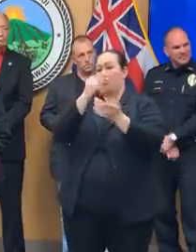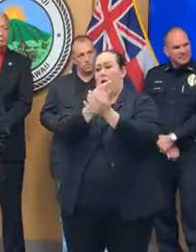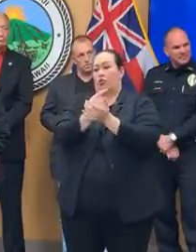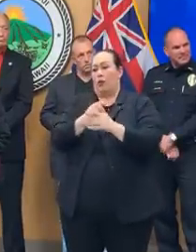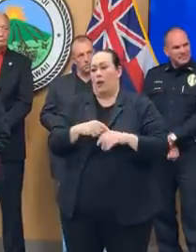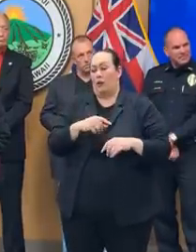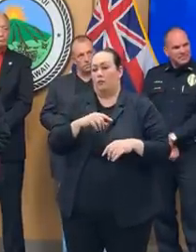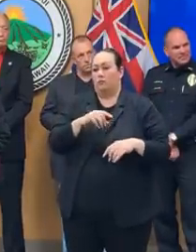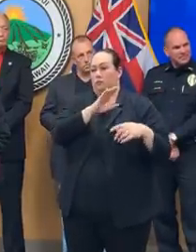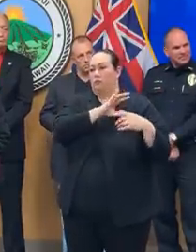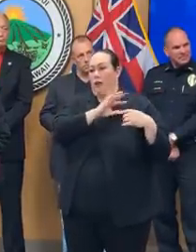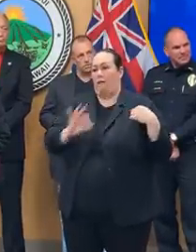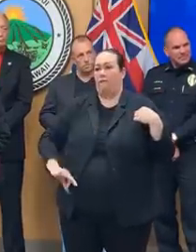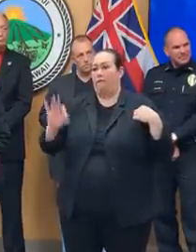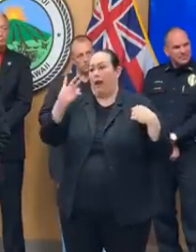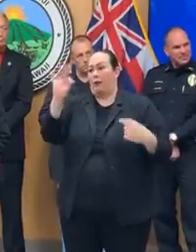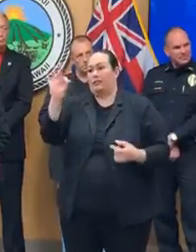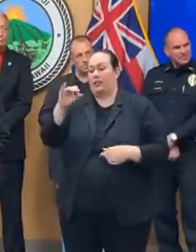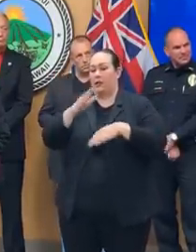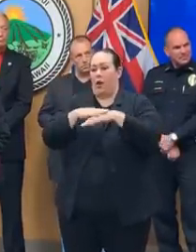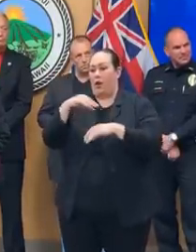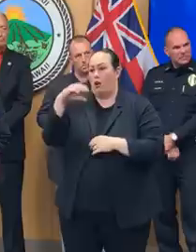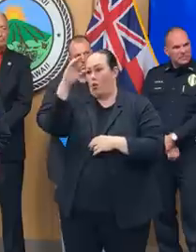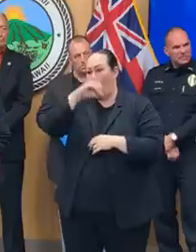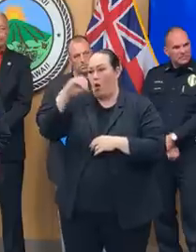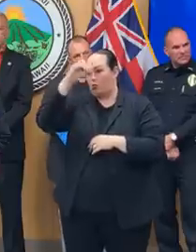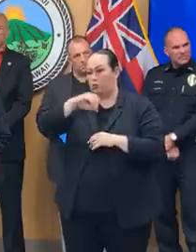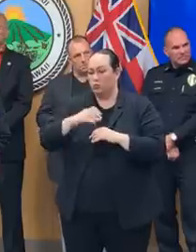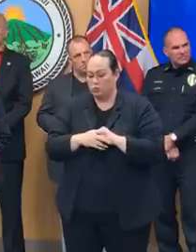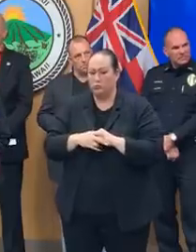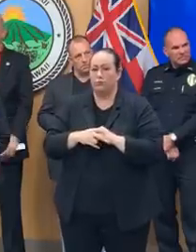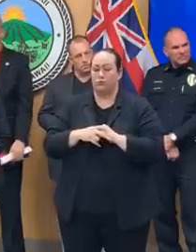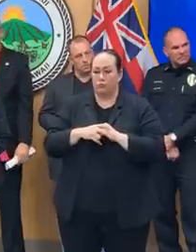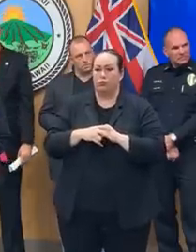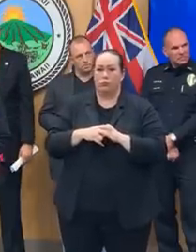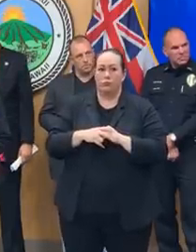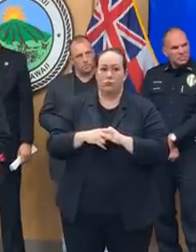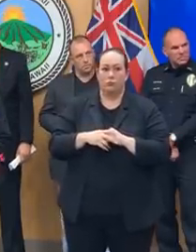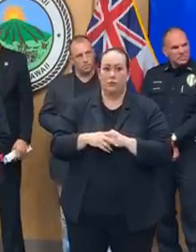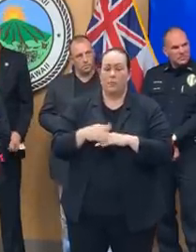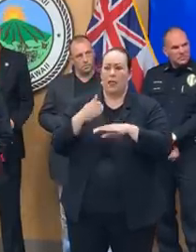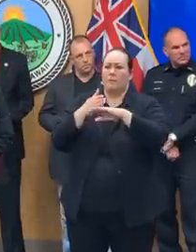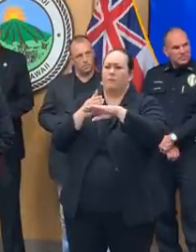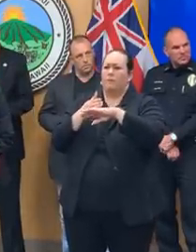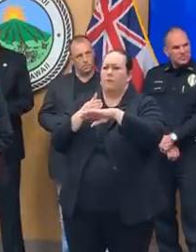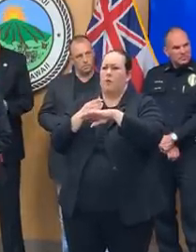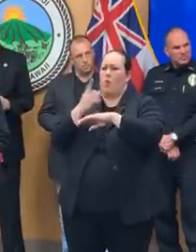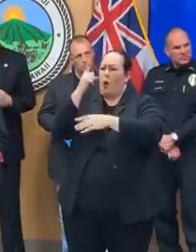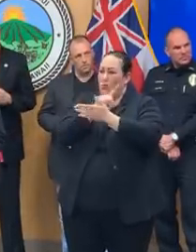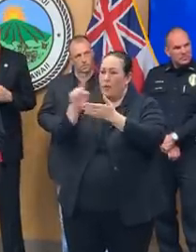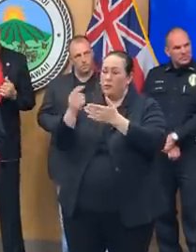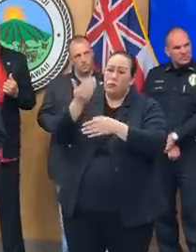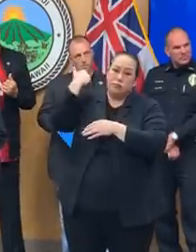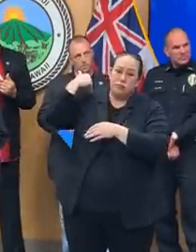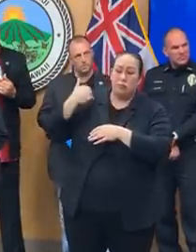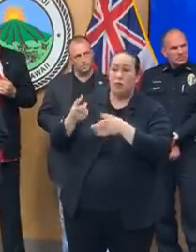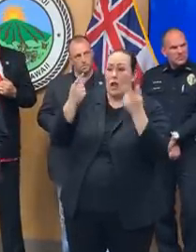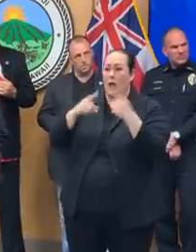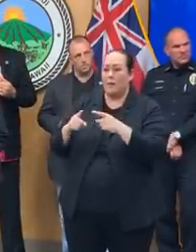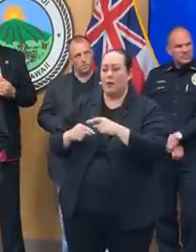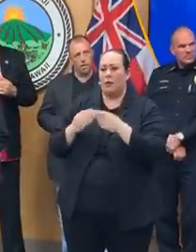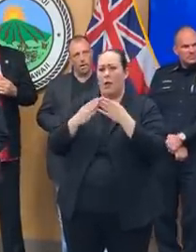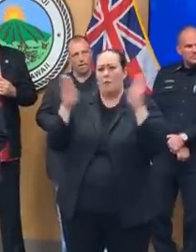So, and this is for anybody who might be willing to answer this question. You know, after more than a week, public frustration